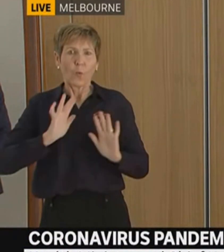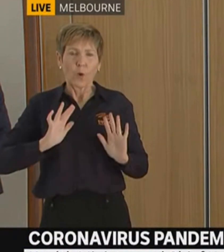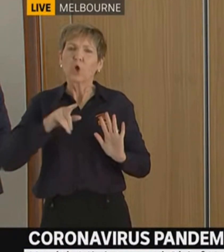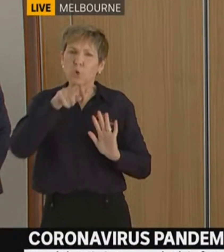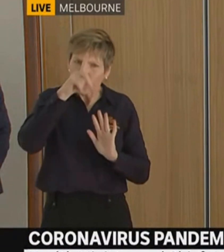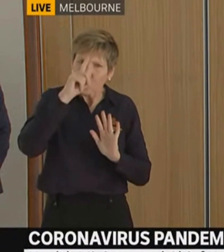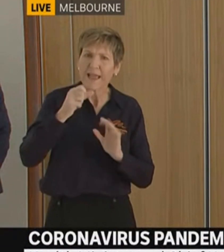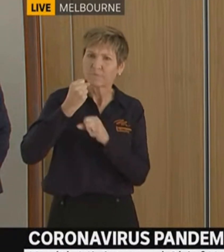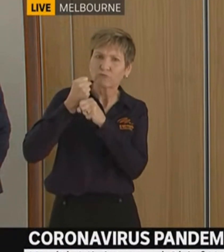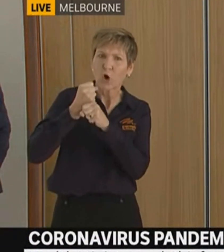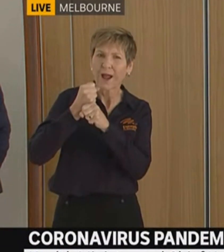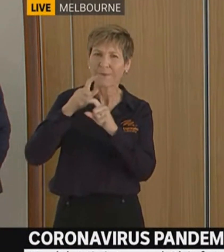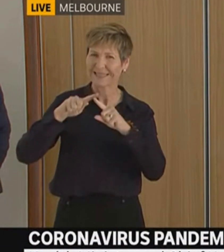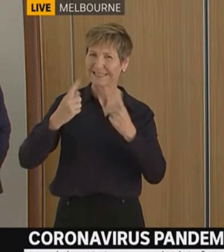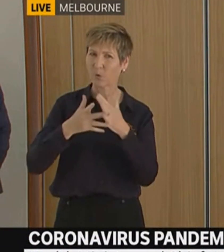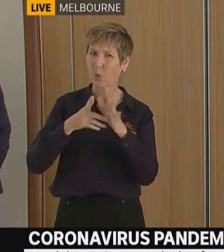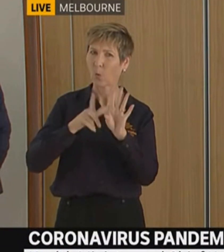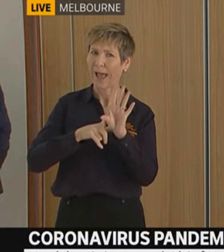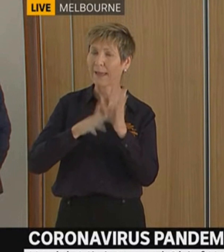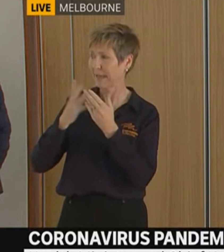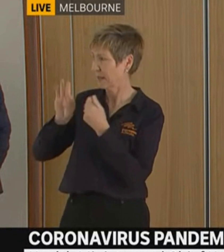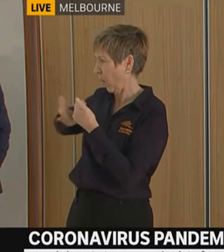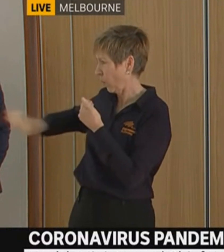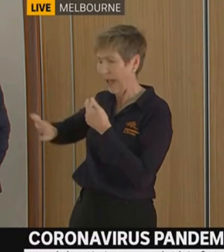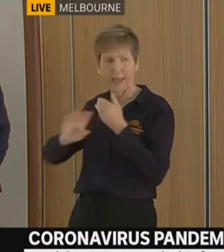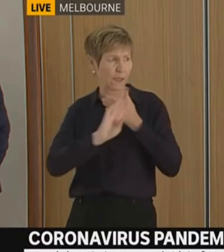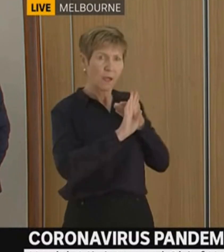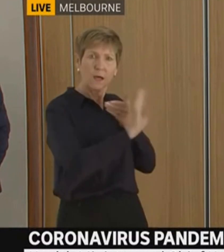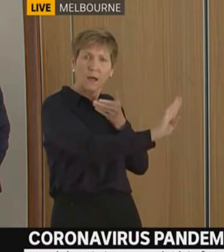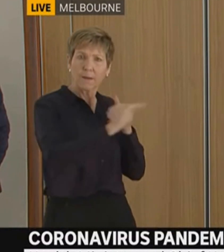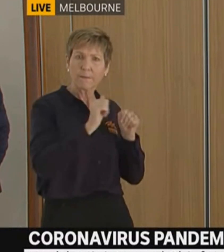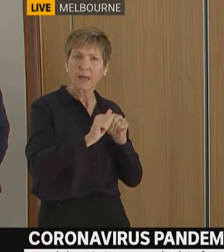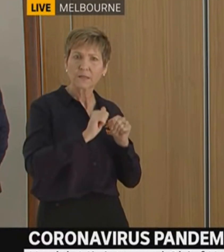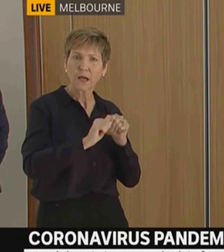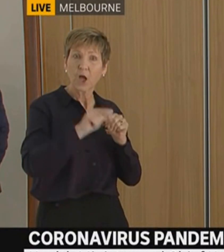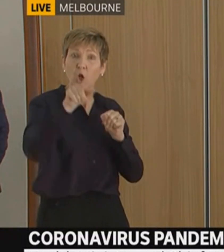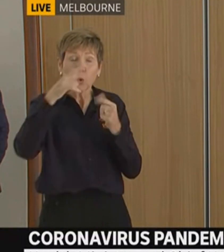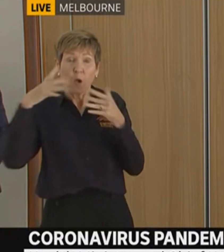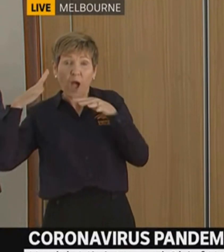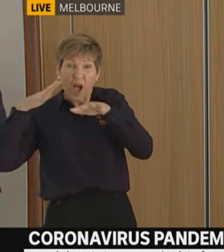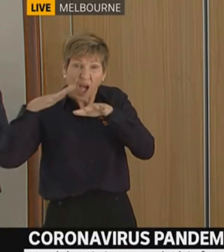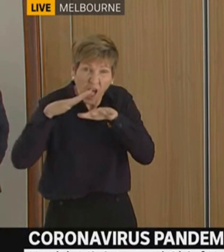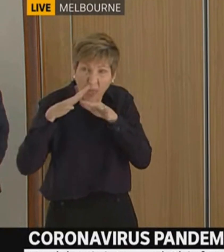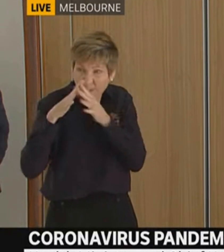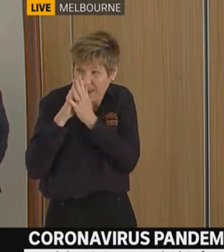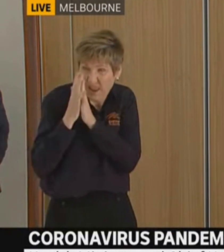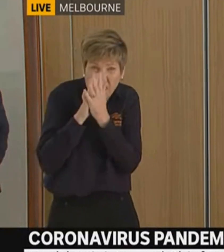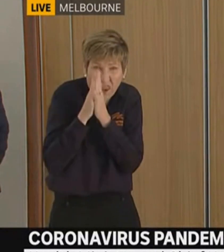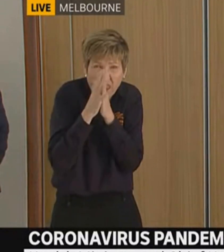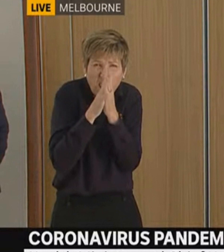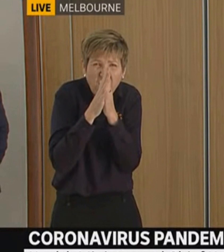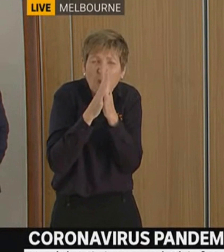but it's not at this moment, not in a mass gathering form. The right to protest is fundamental.